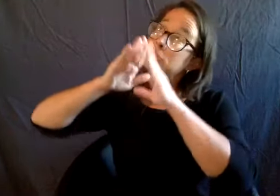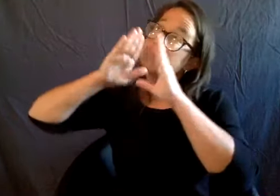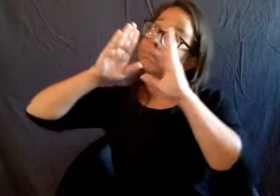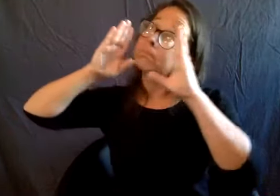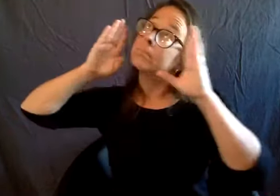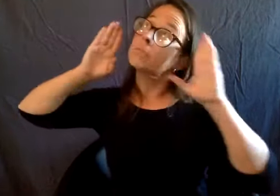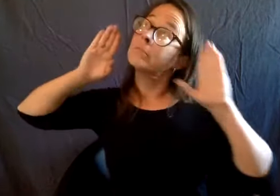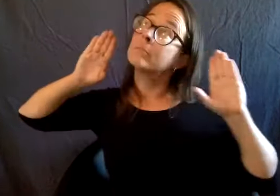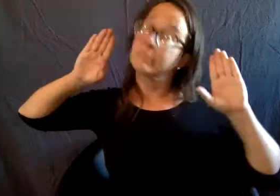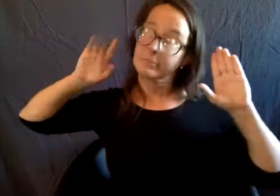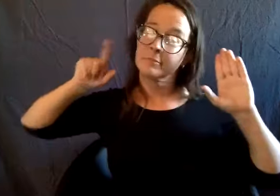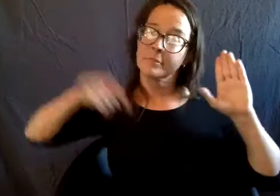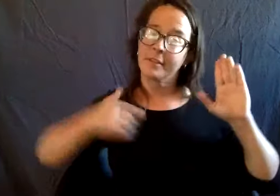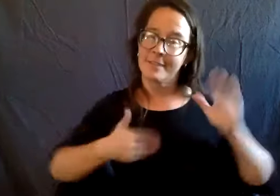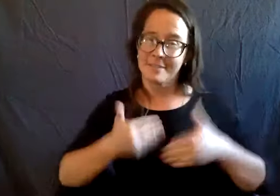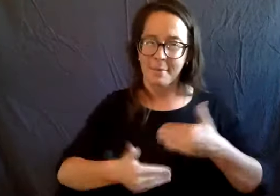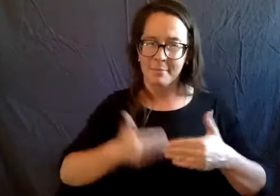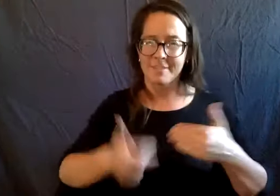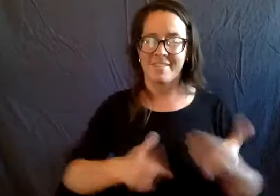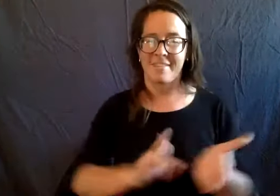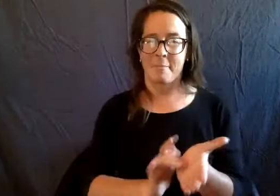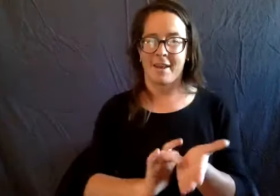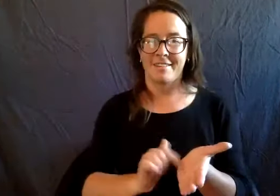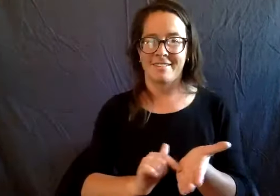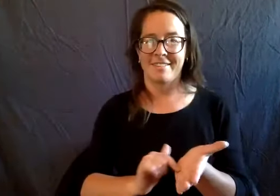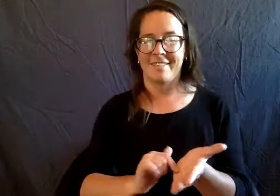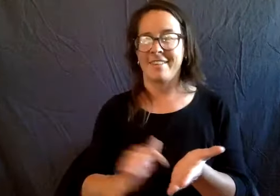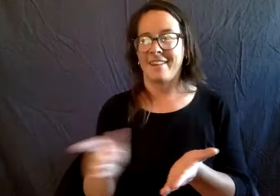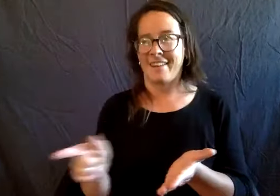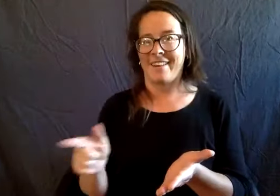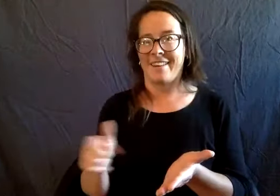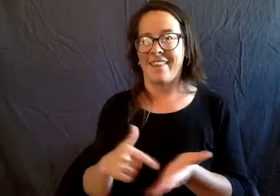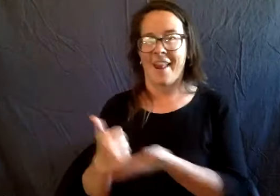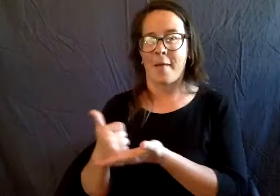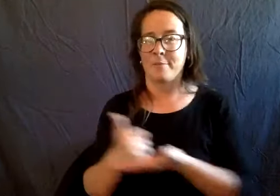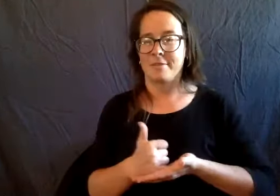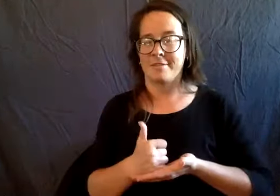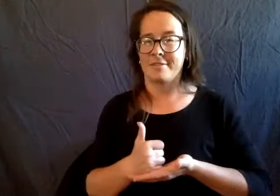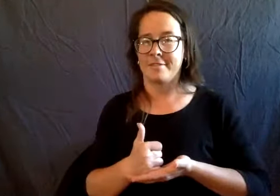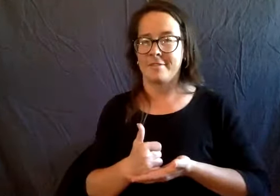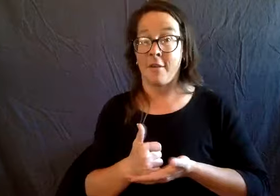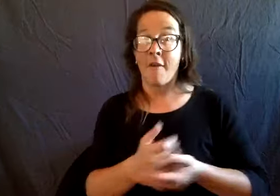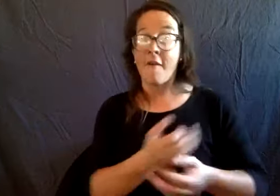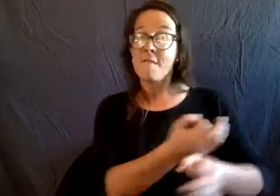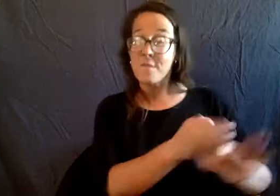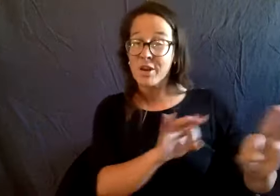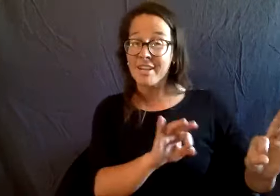steps, taking the medicine, has done is that it has freed, believe me, it has freed